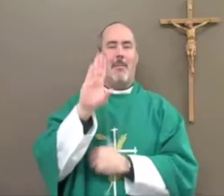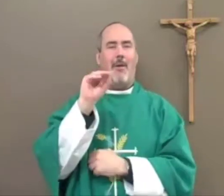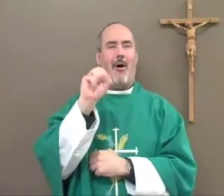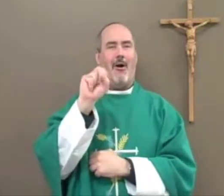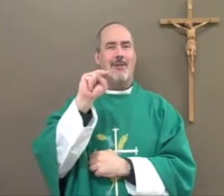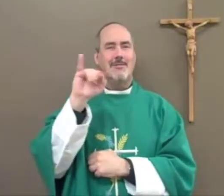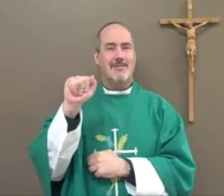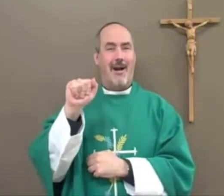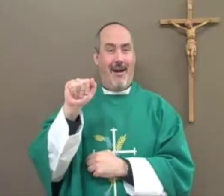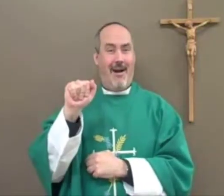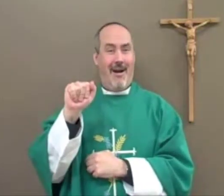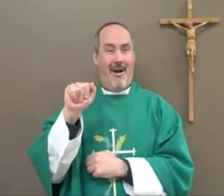Bosnia.